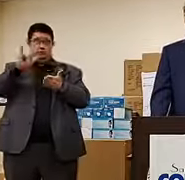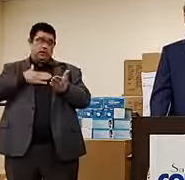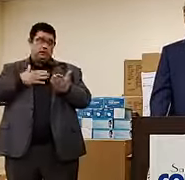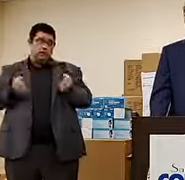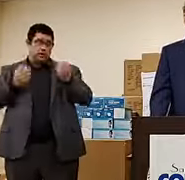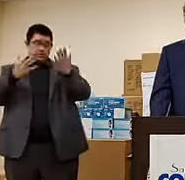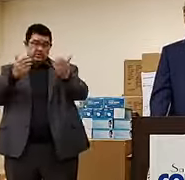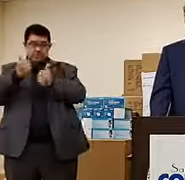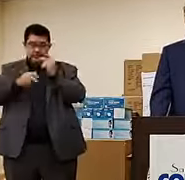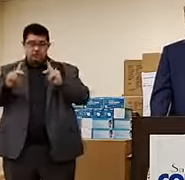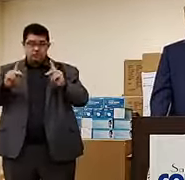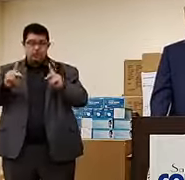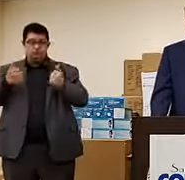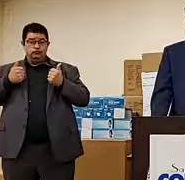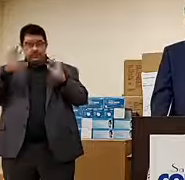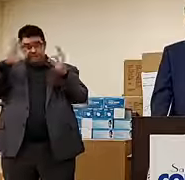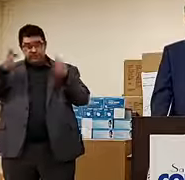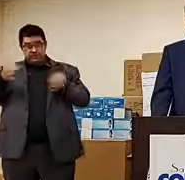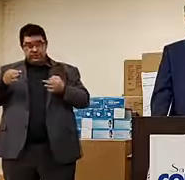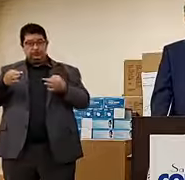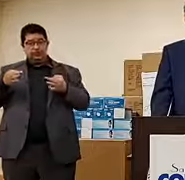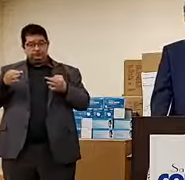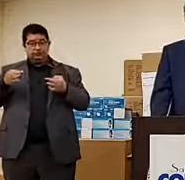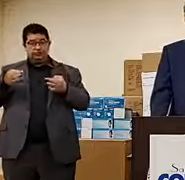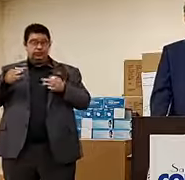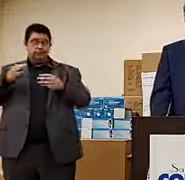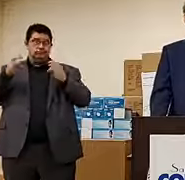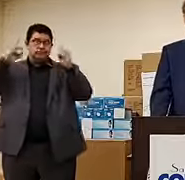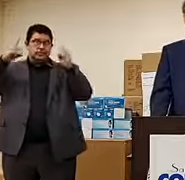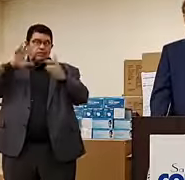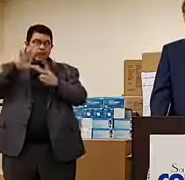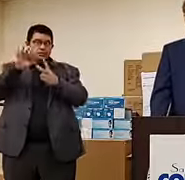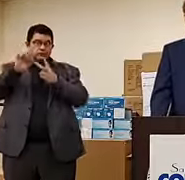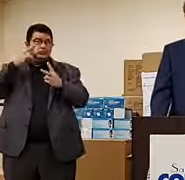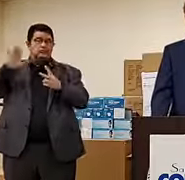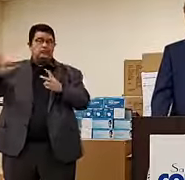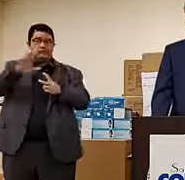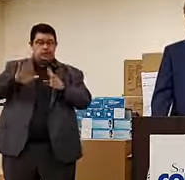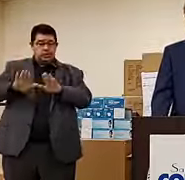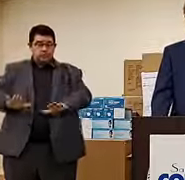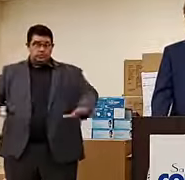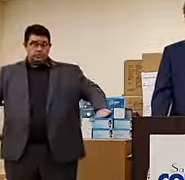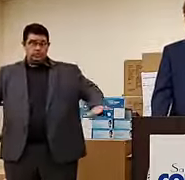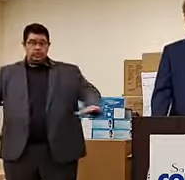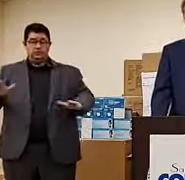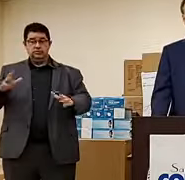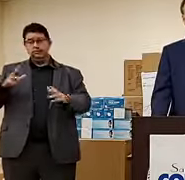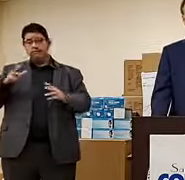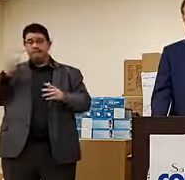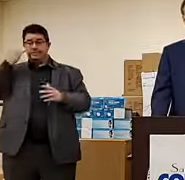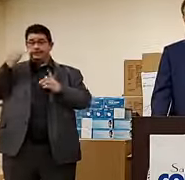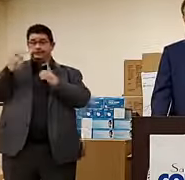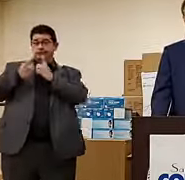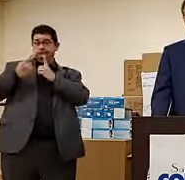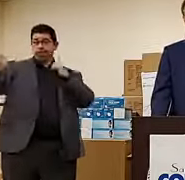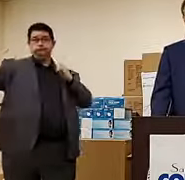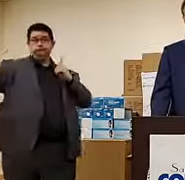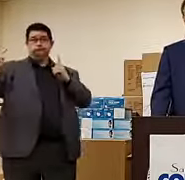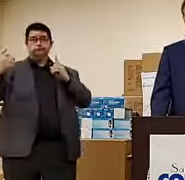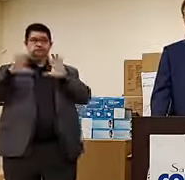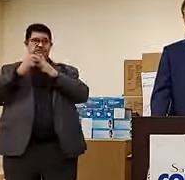decision moving forward about education options for their child, that if virtual classroom is an option, that would be